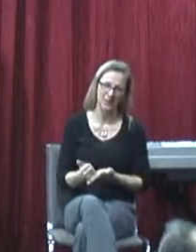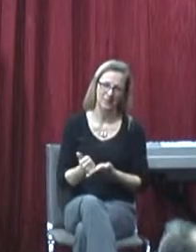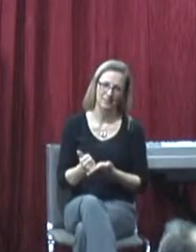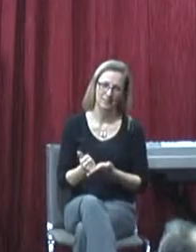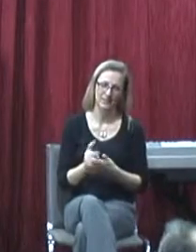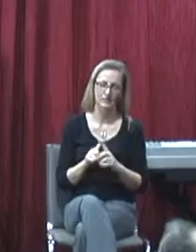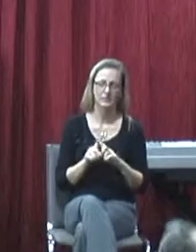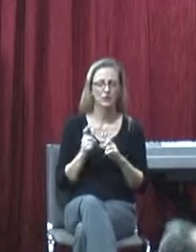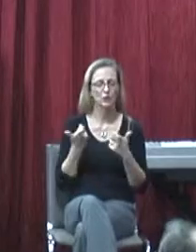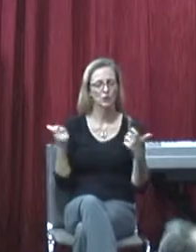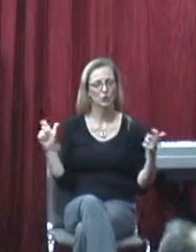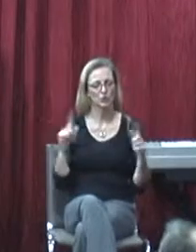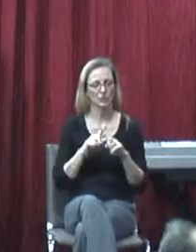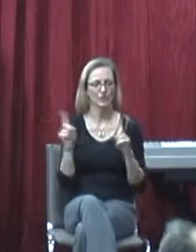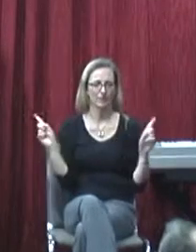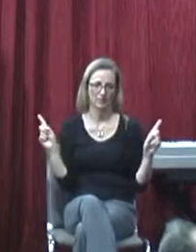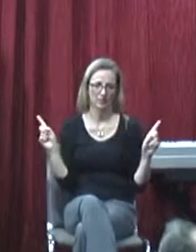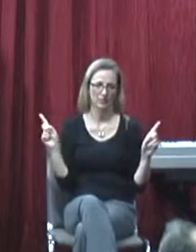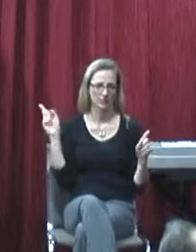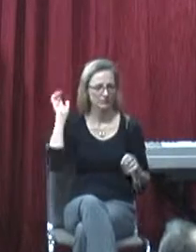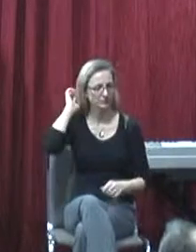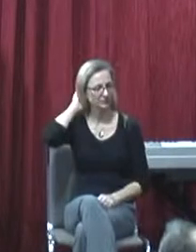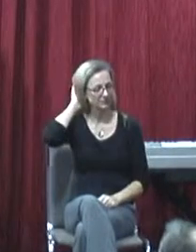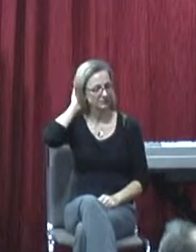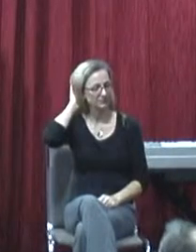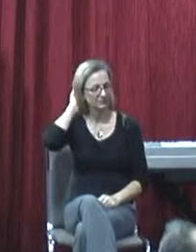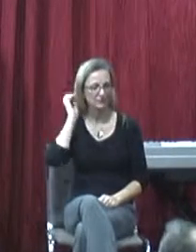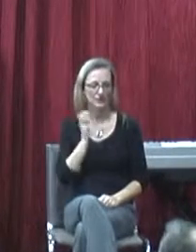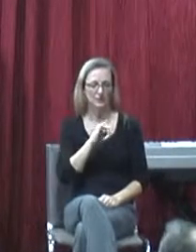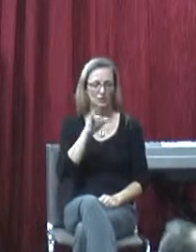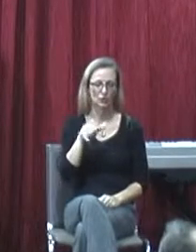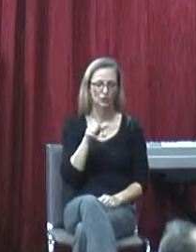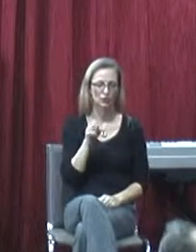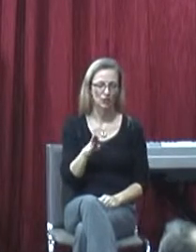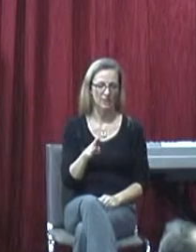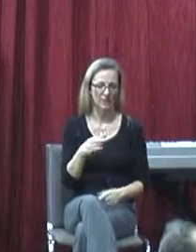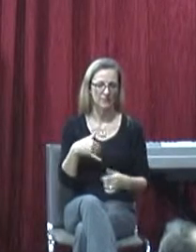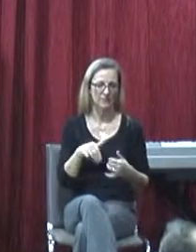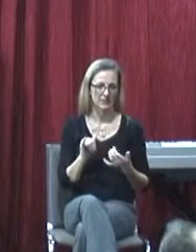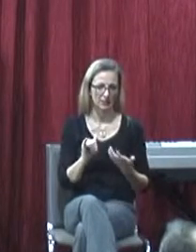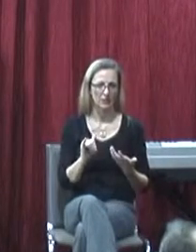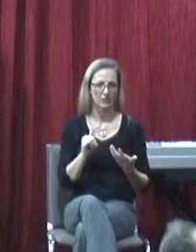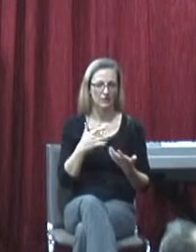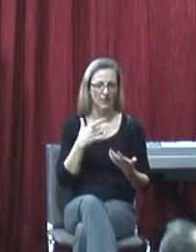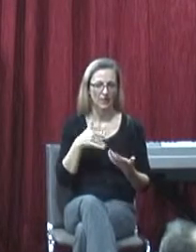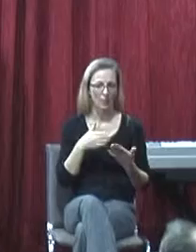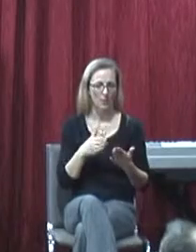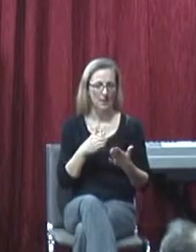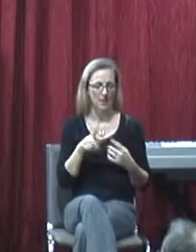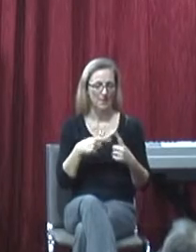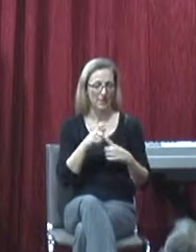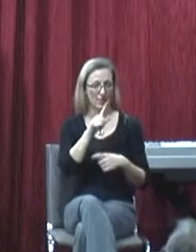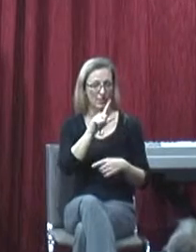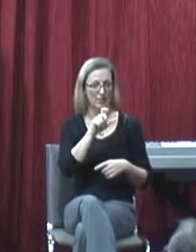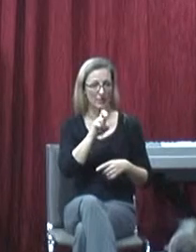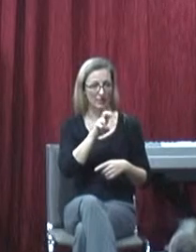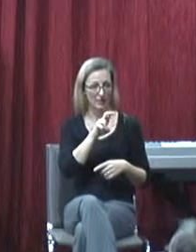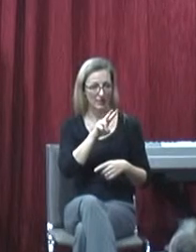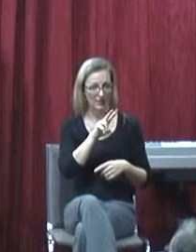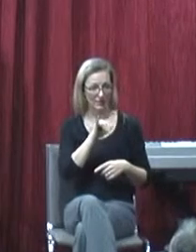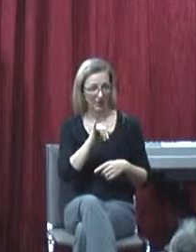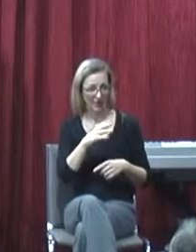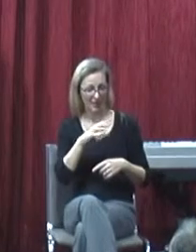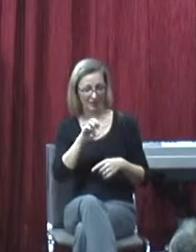there? So Jacob still felt that way about Simeon and Levi, by the way, years later on